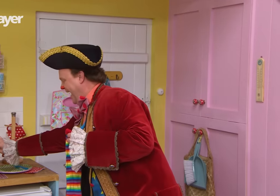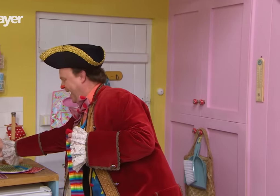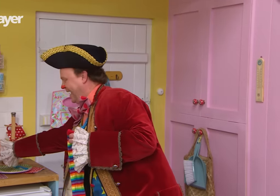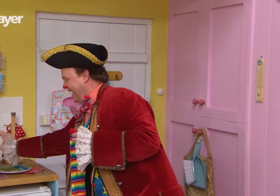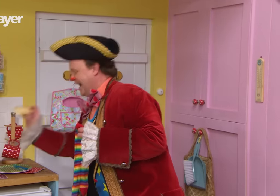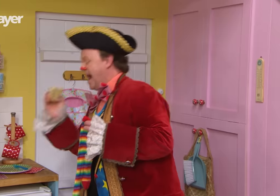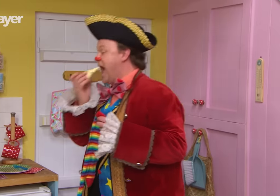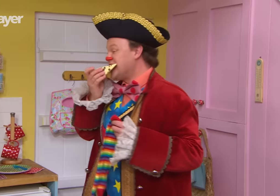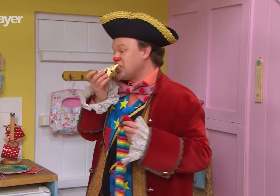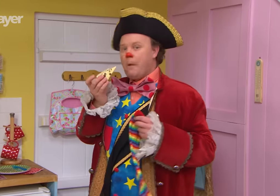Cake!